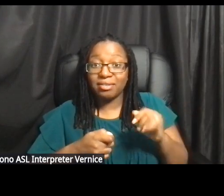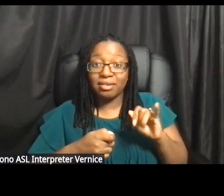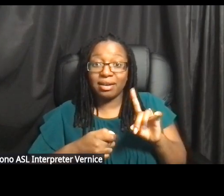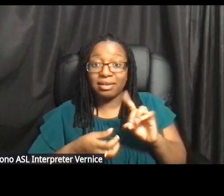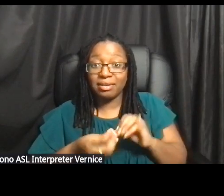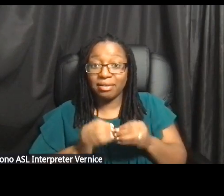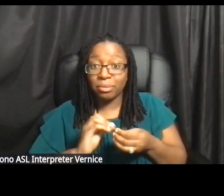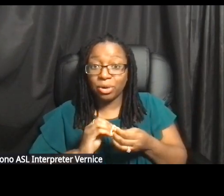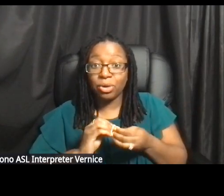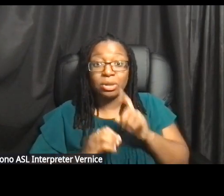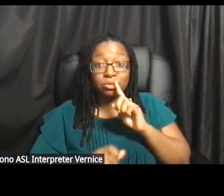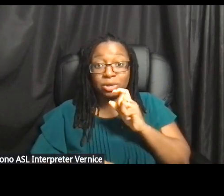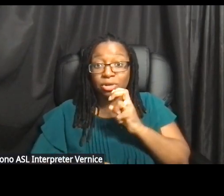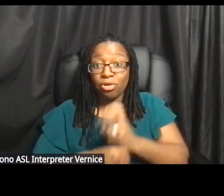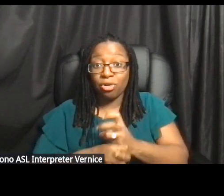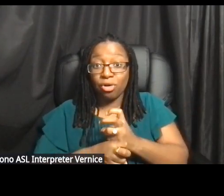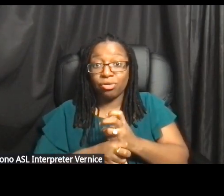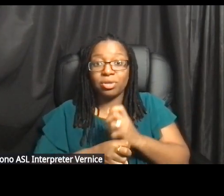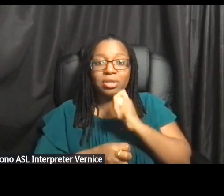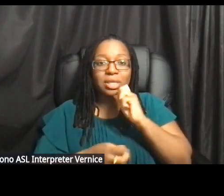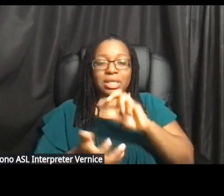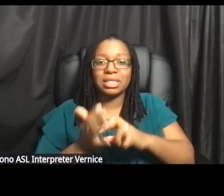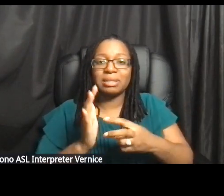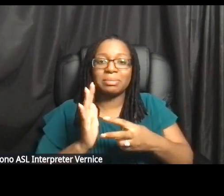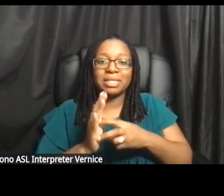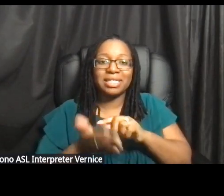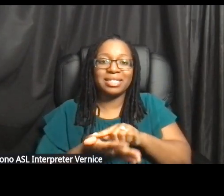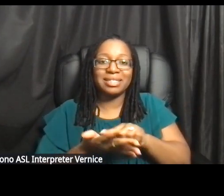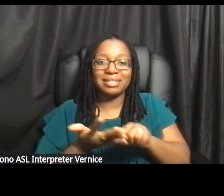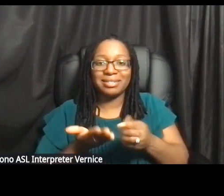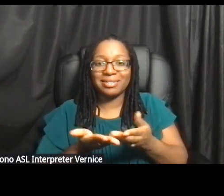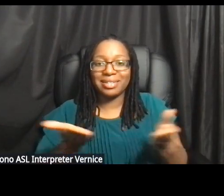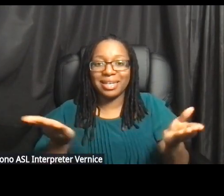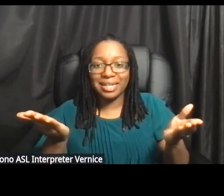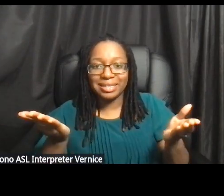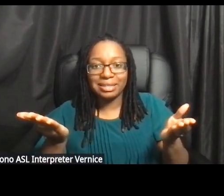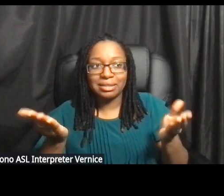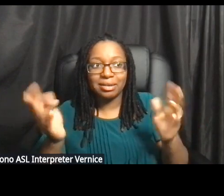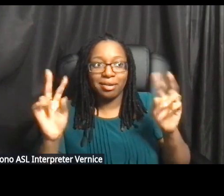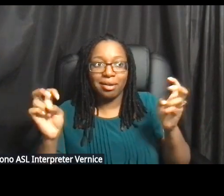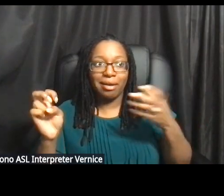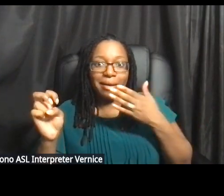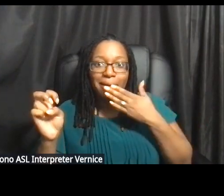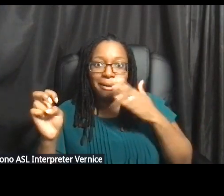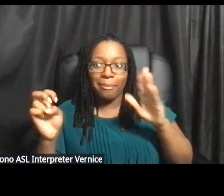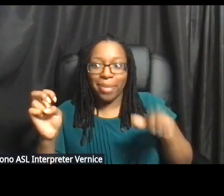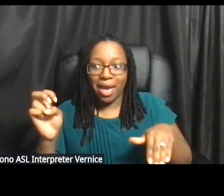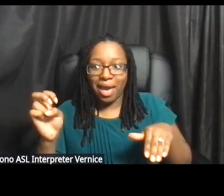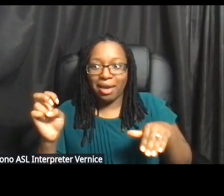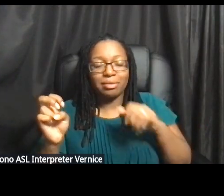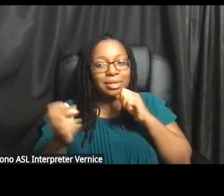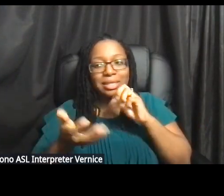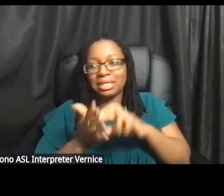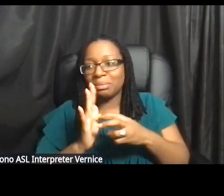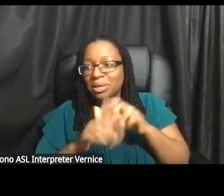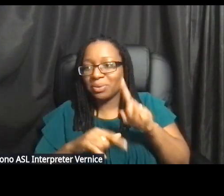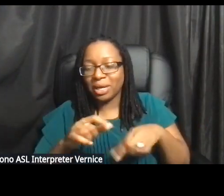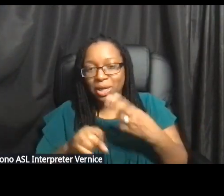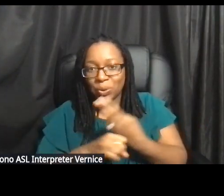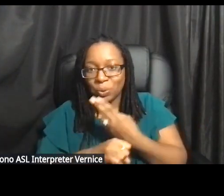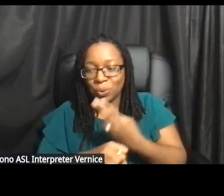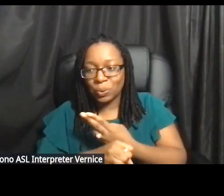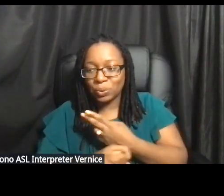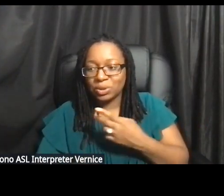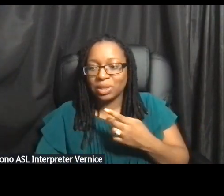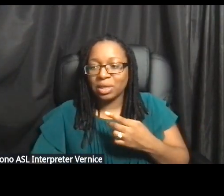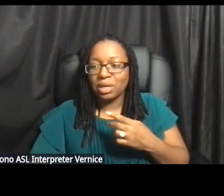it difficult. And I'm not saying that these things are unilaterally bad. I'm not saying that they are without use, just that they've asked us to give up